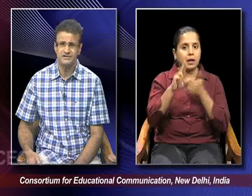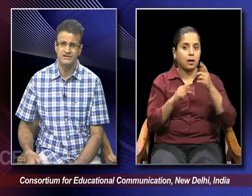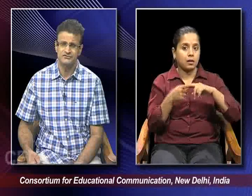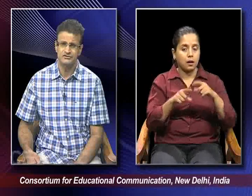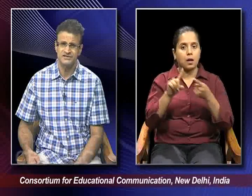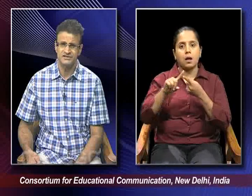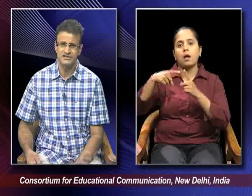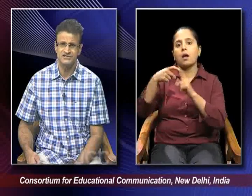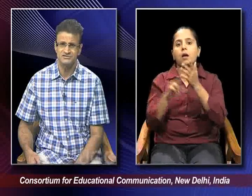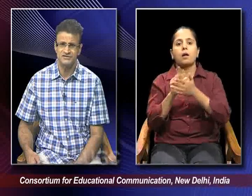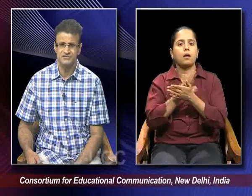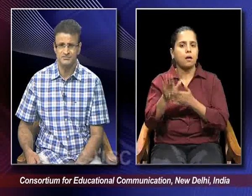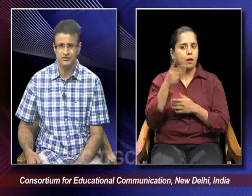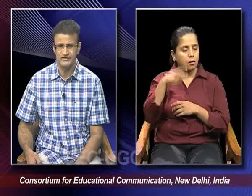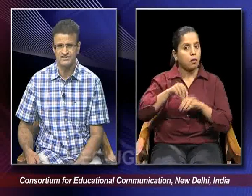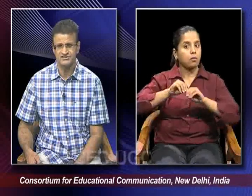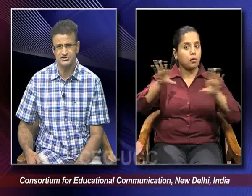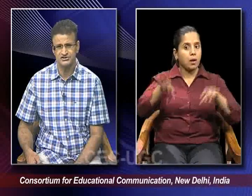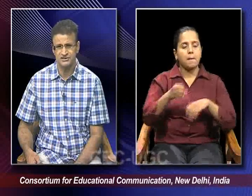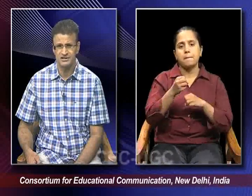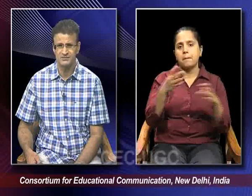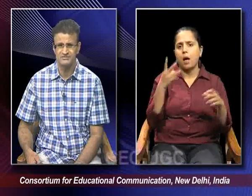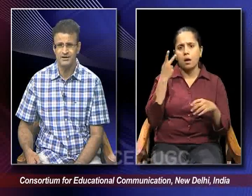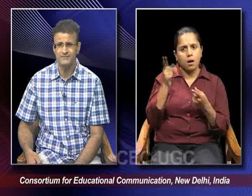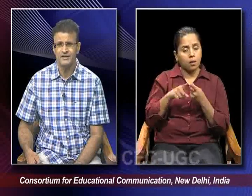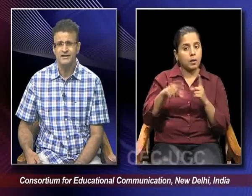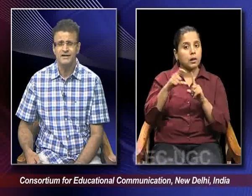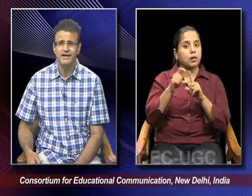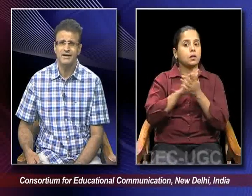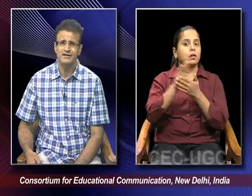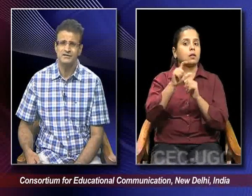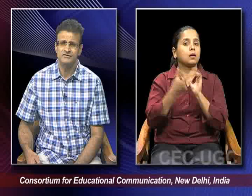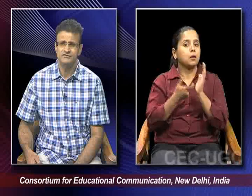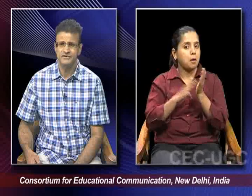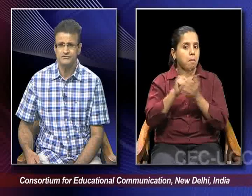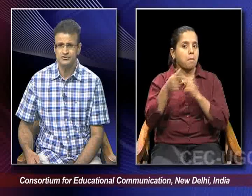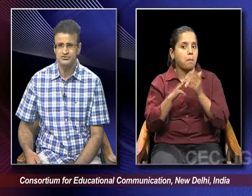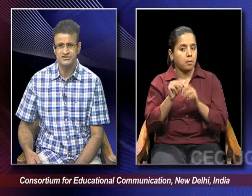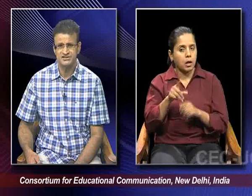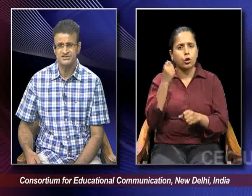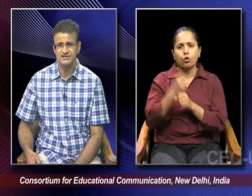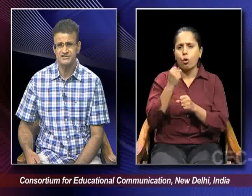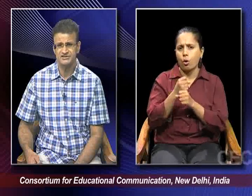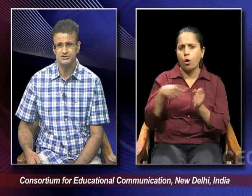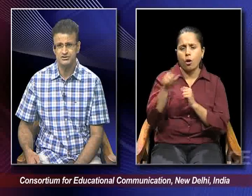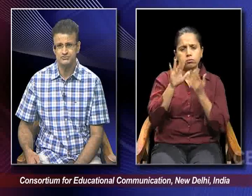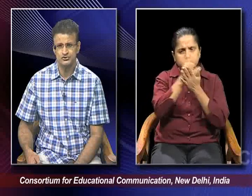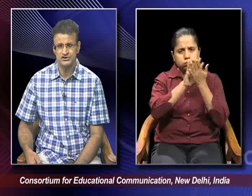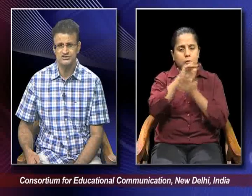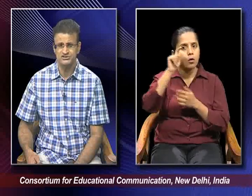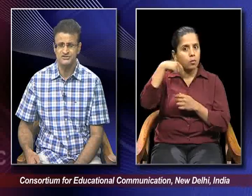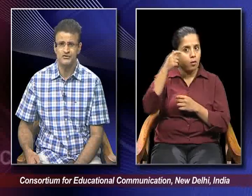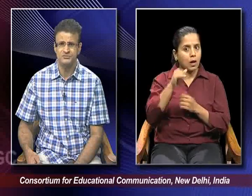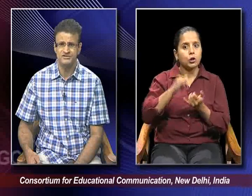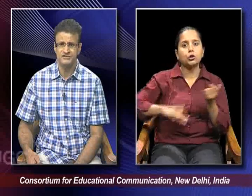and it was later released with a number of accessions as Dharmatma. And the government was censoring the scenes of social